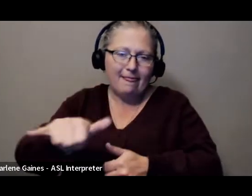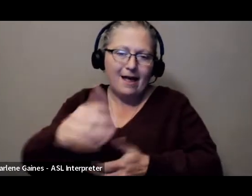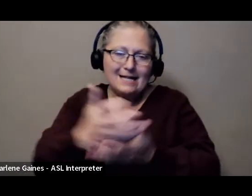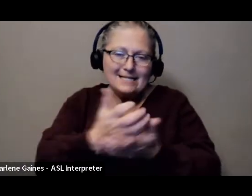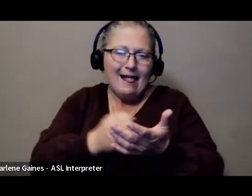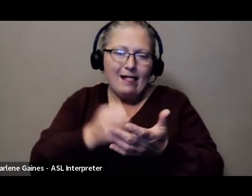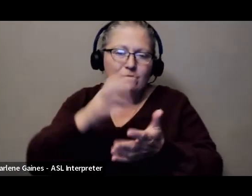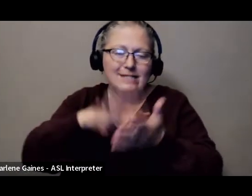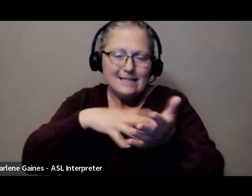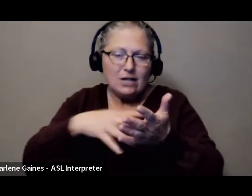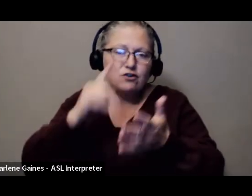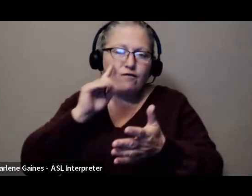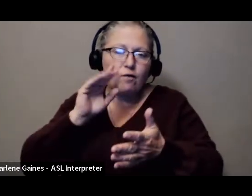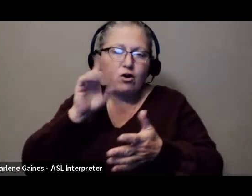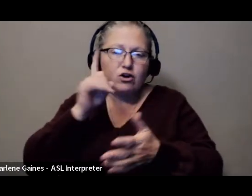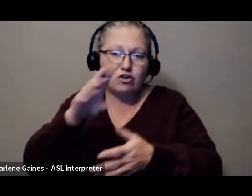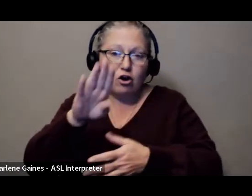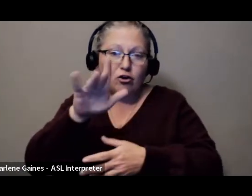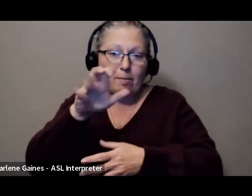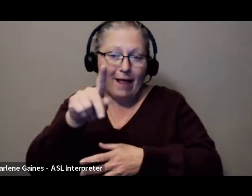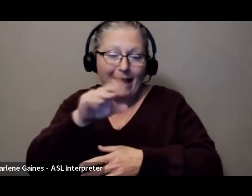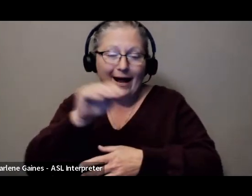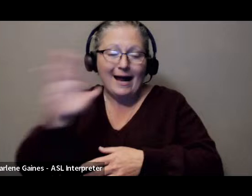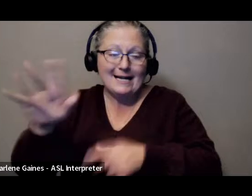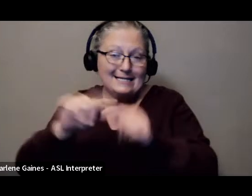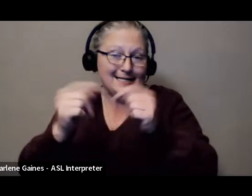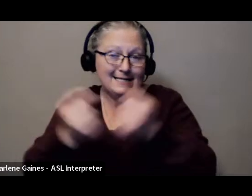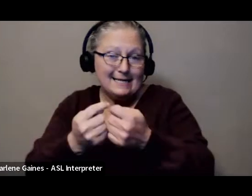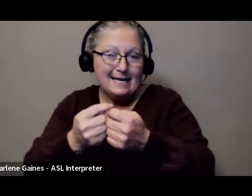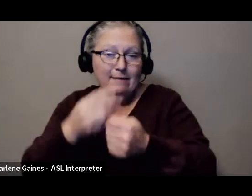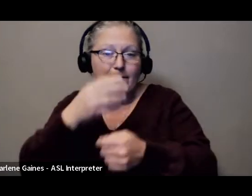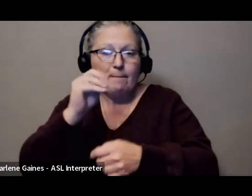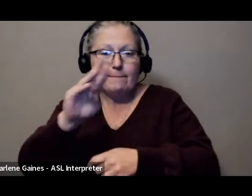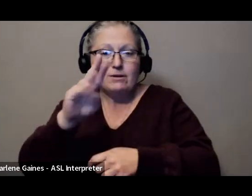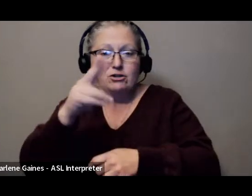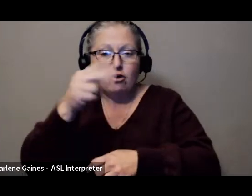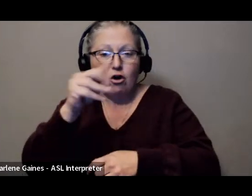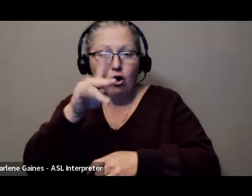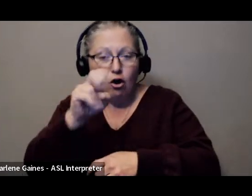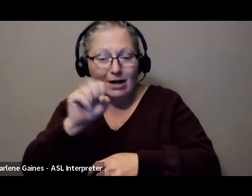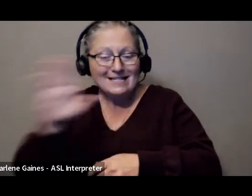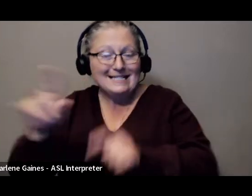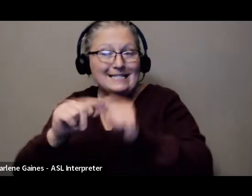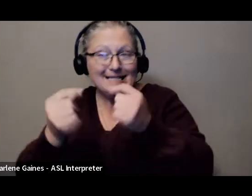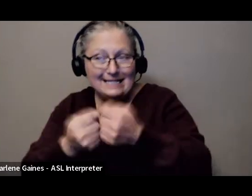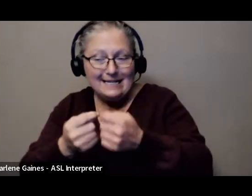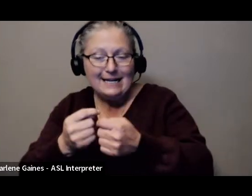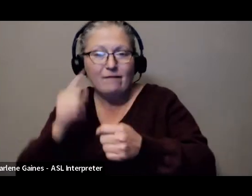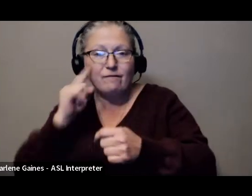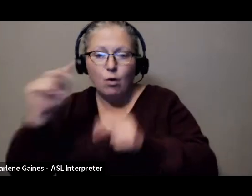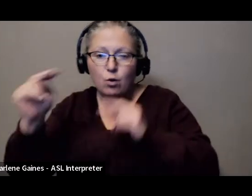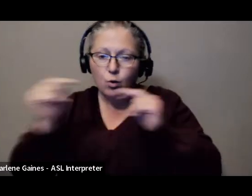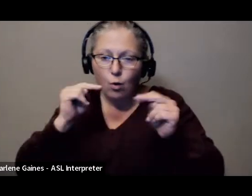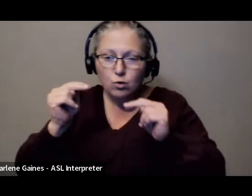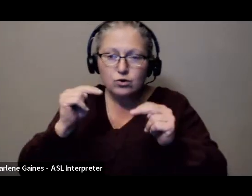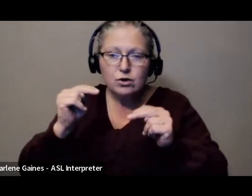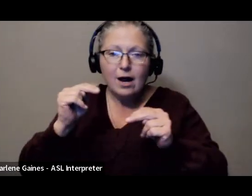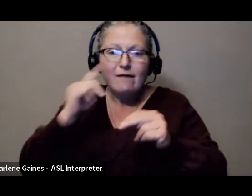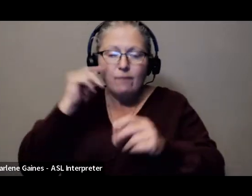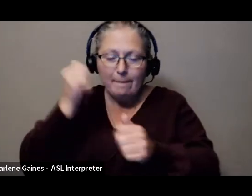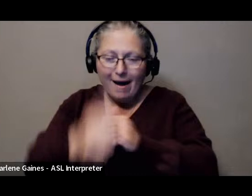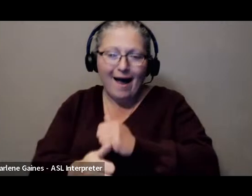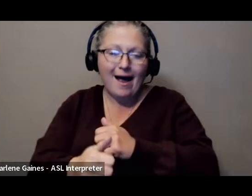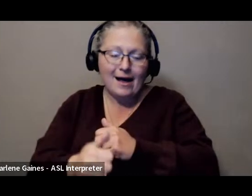salary schedule, of the work that Dr. Black and his team, Mr. Hawkins and his team has done in negotiations to get this